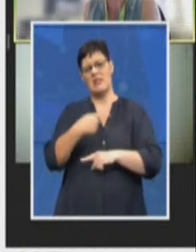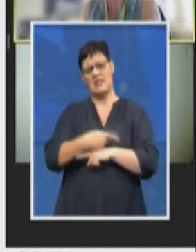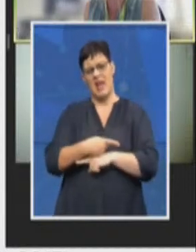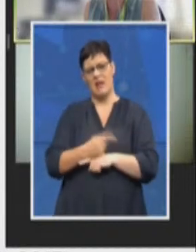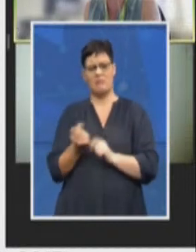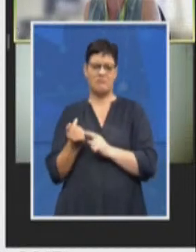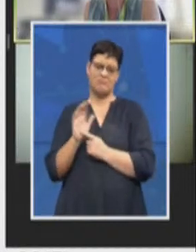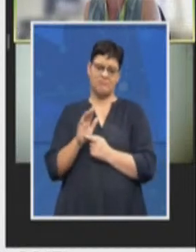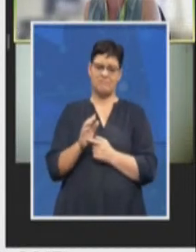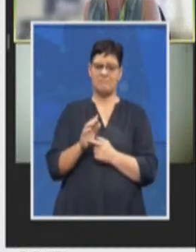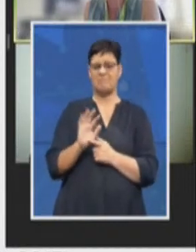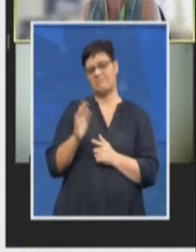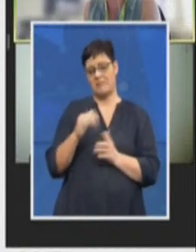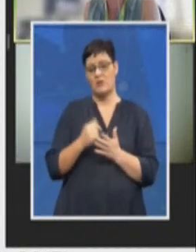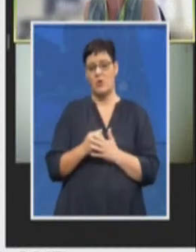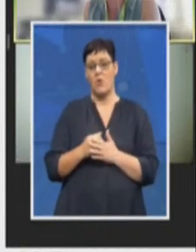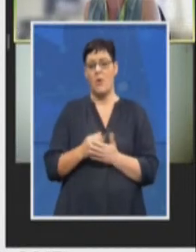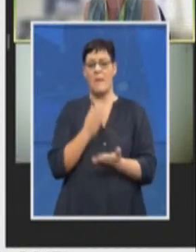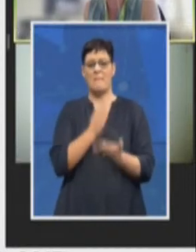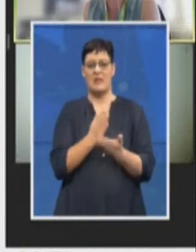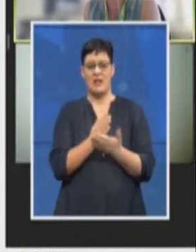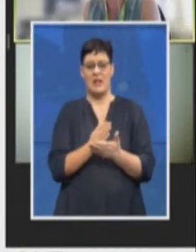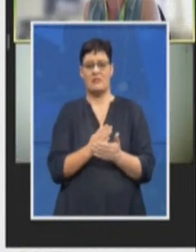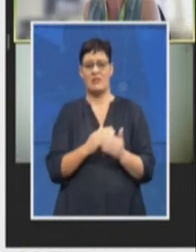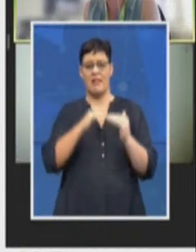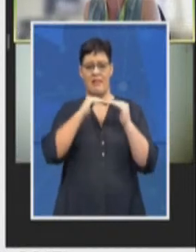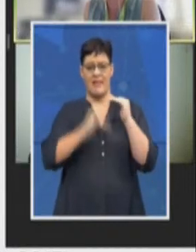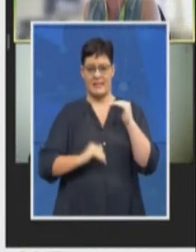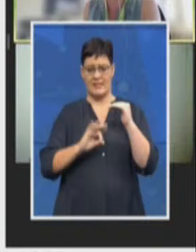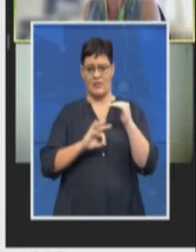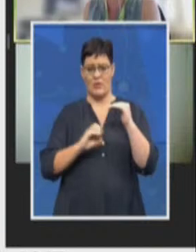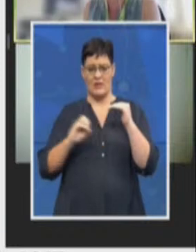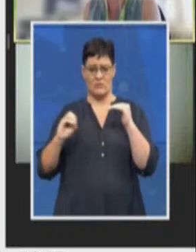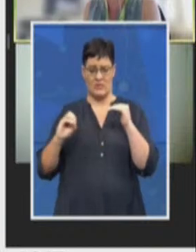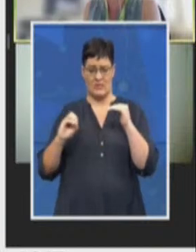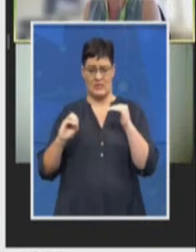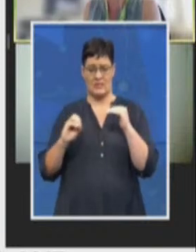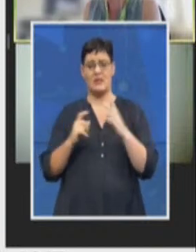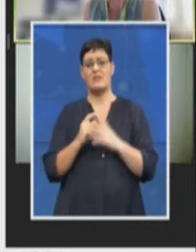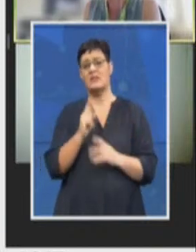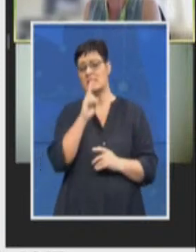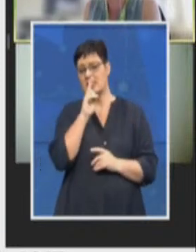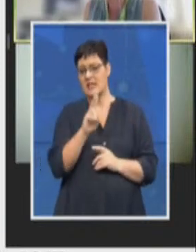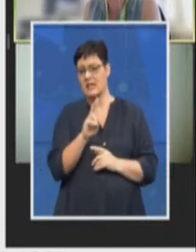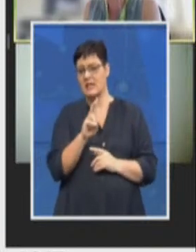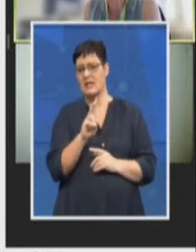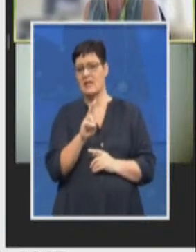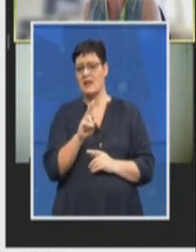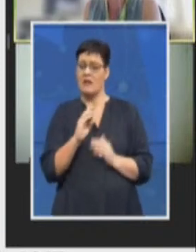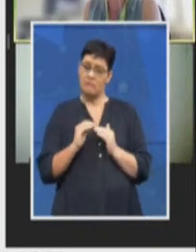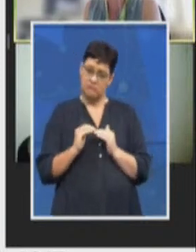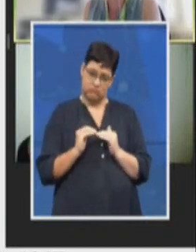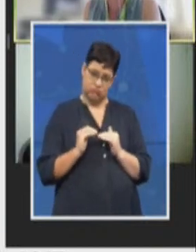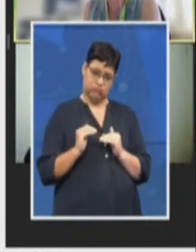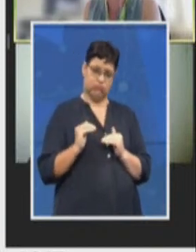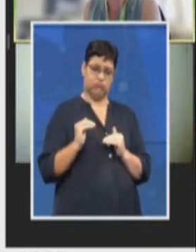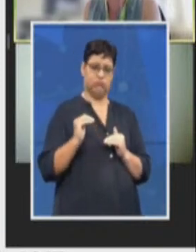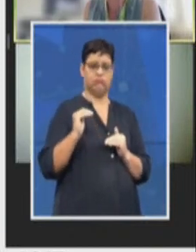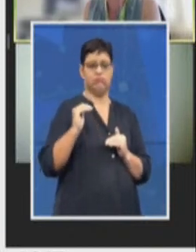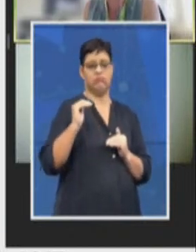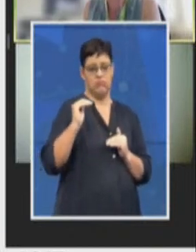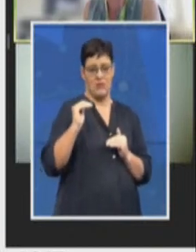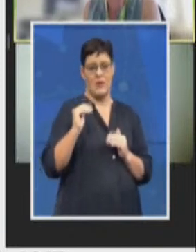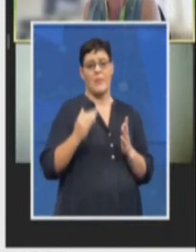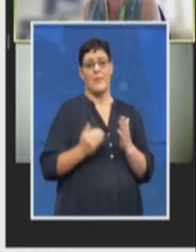than 300. And you can see that we have seen a rather rapid increase in terms of the number of new cases. We were sitting at the